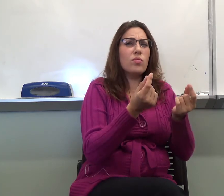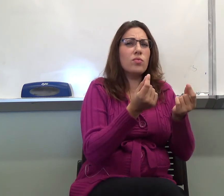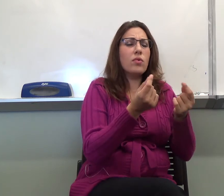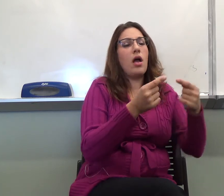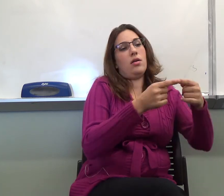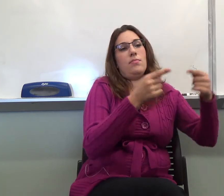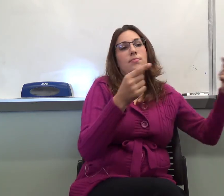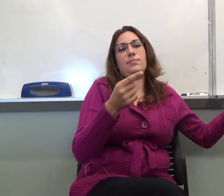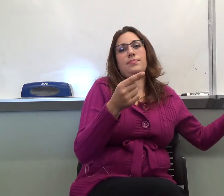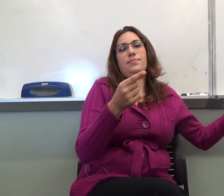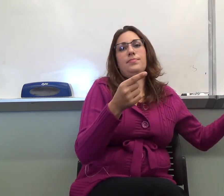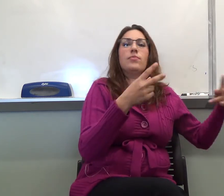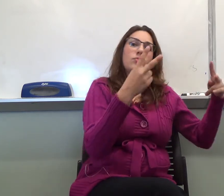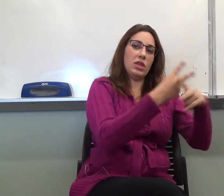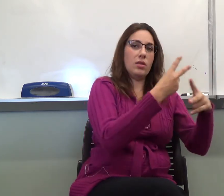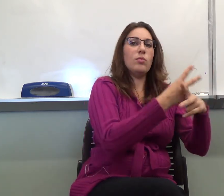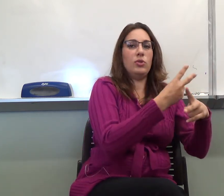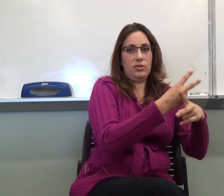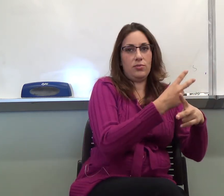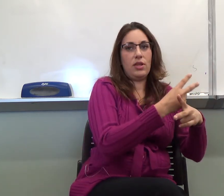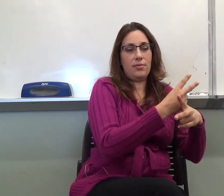opposite operation to division, so multiply by 4.